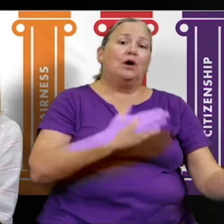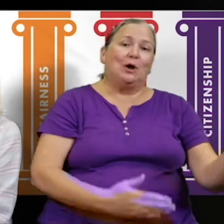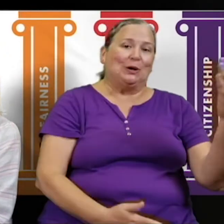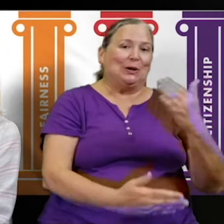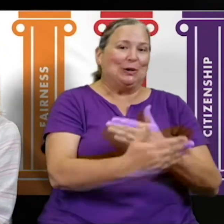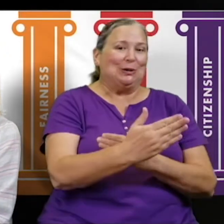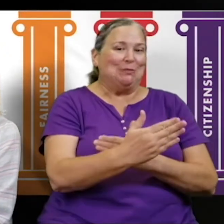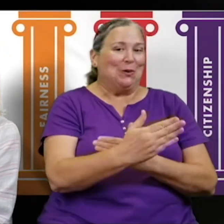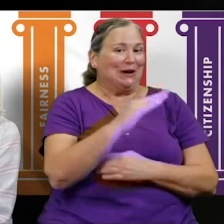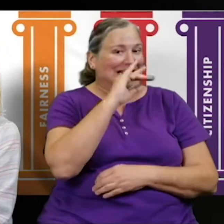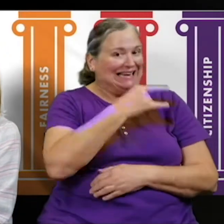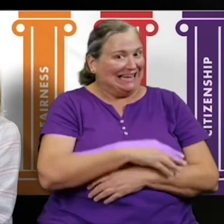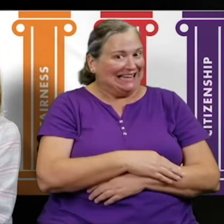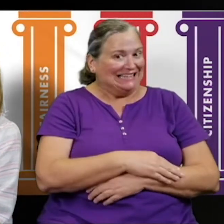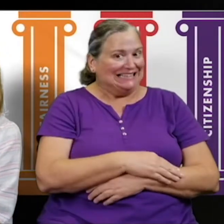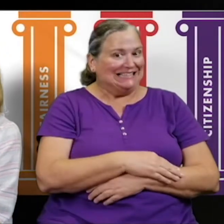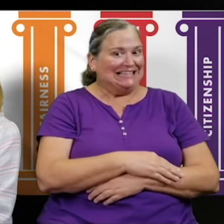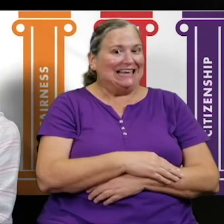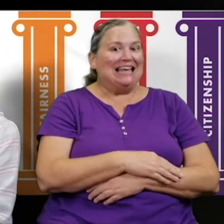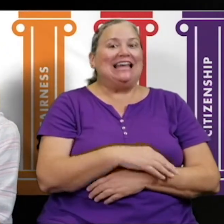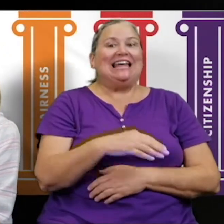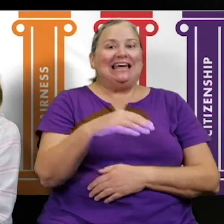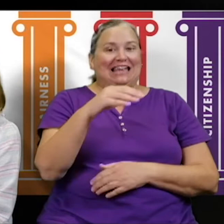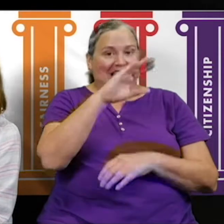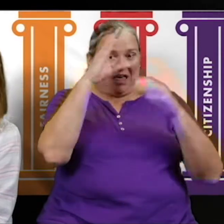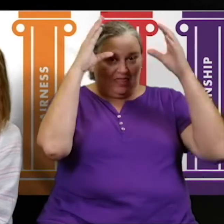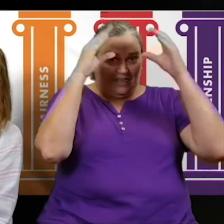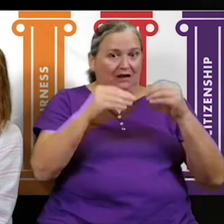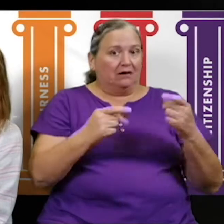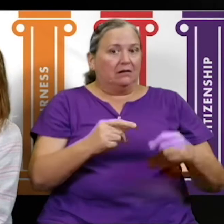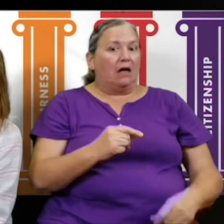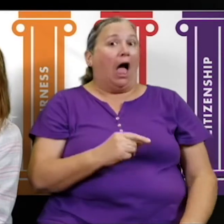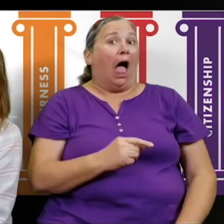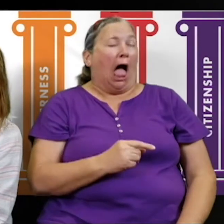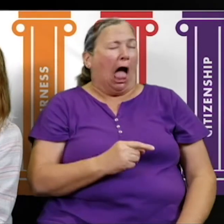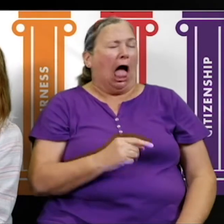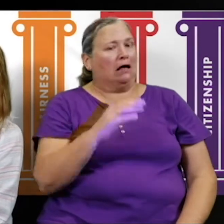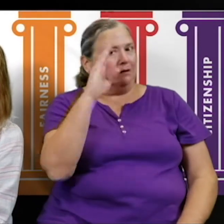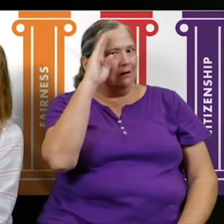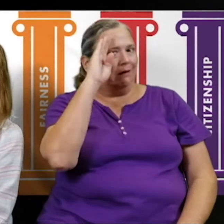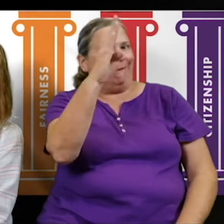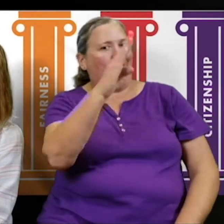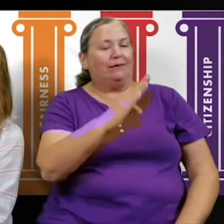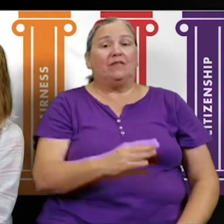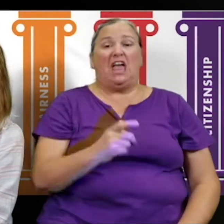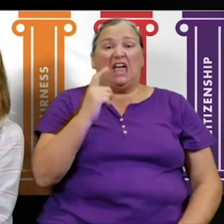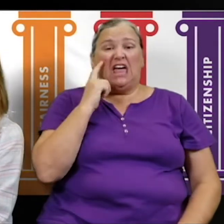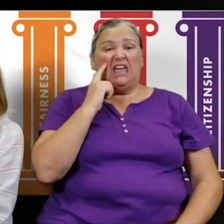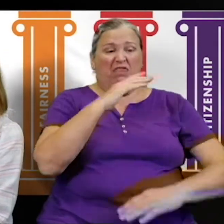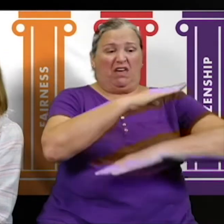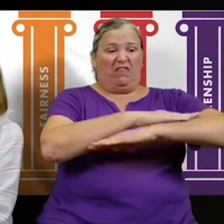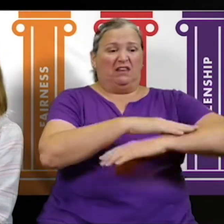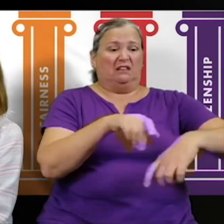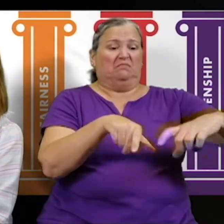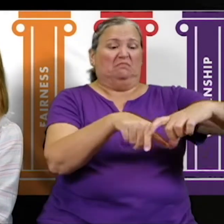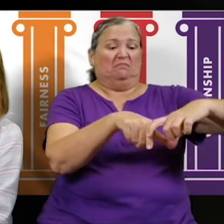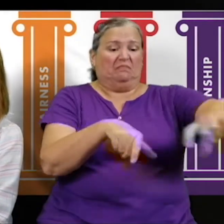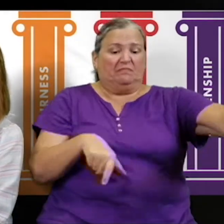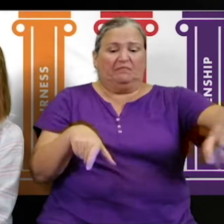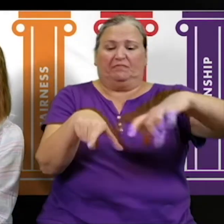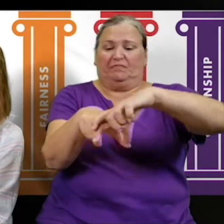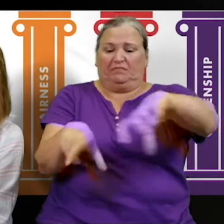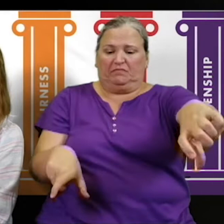pupils, Mr. Slinger winked and said, "Howdy." He thought that desks in rows were old-fashioned